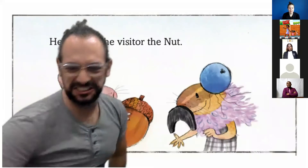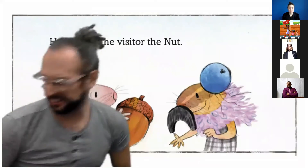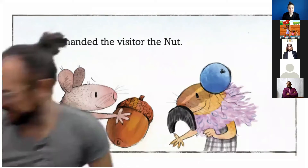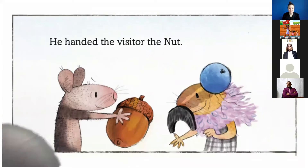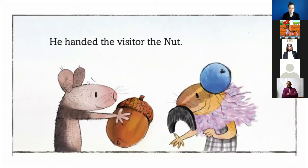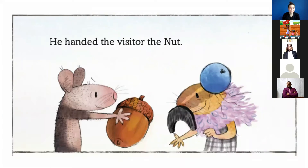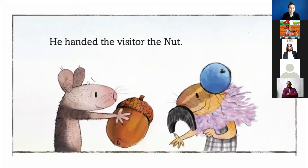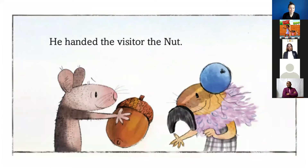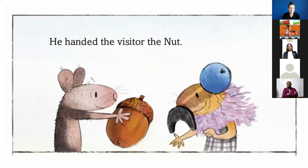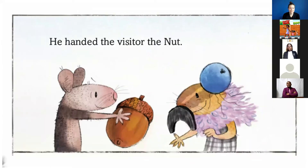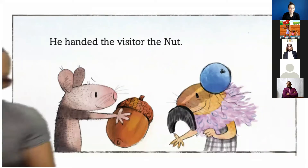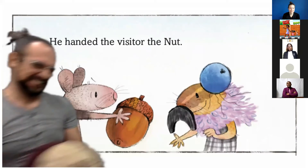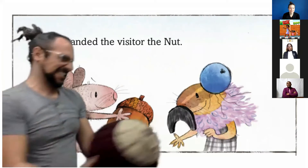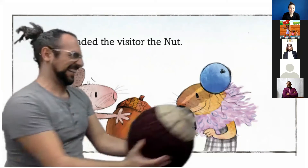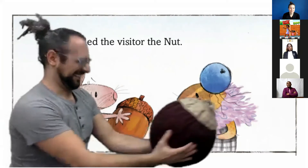Oh well.